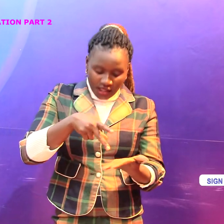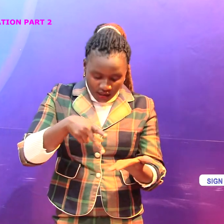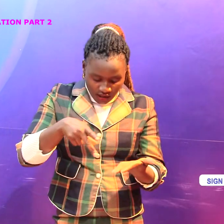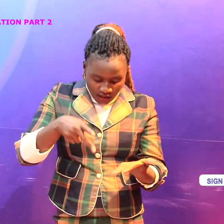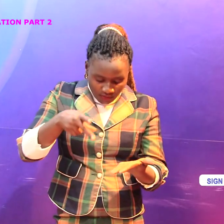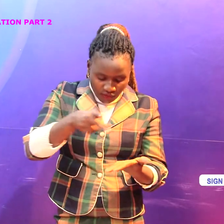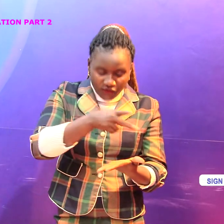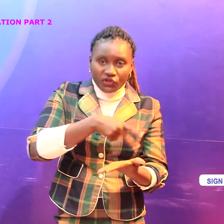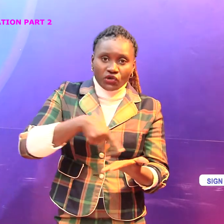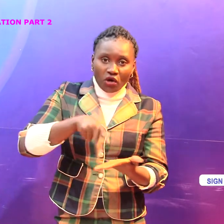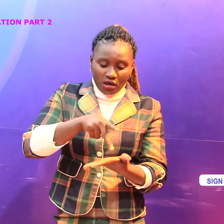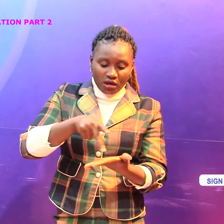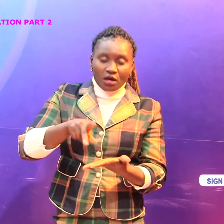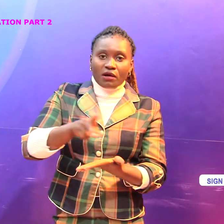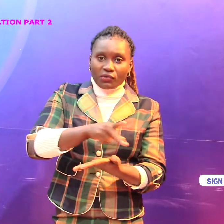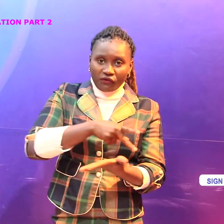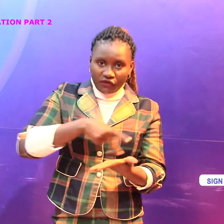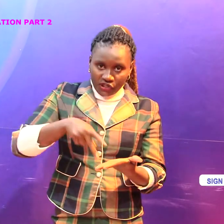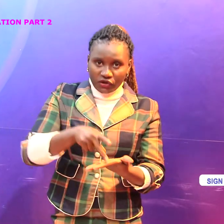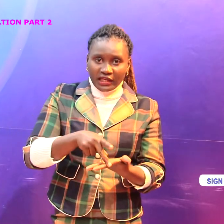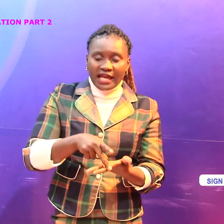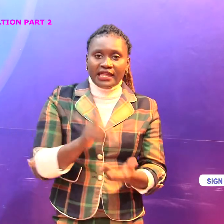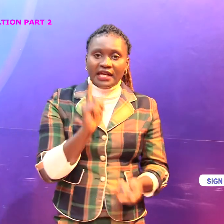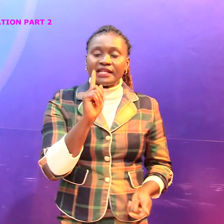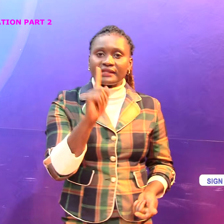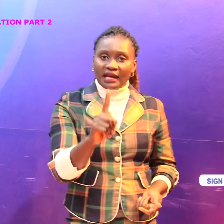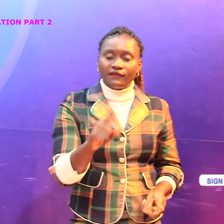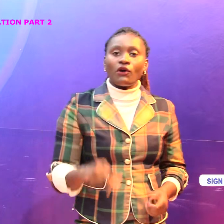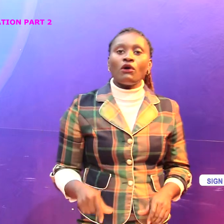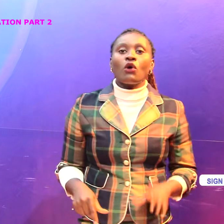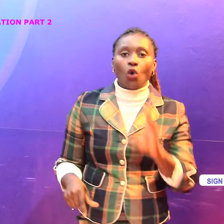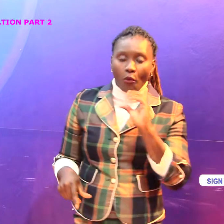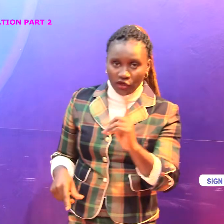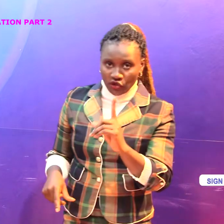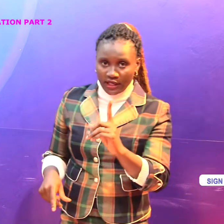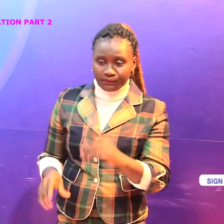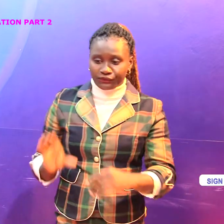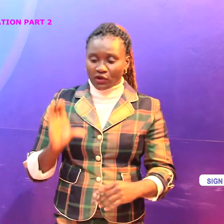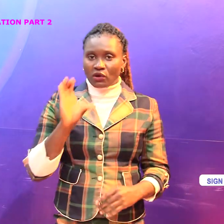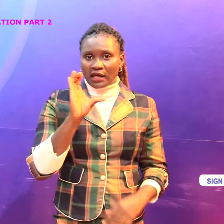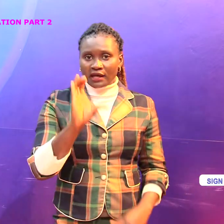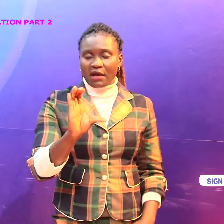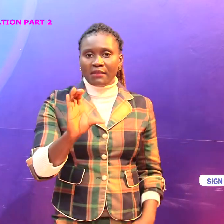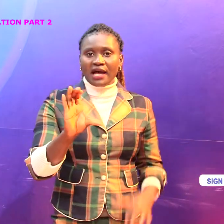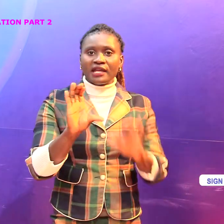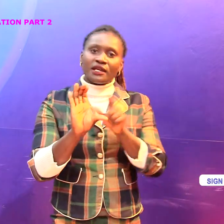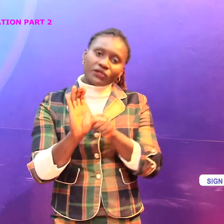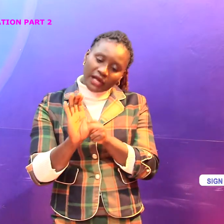Okay, provincial, and then the sign for commissioner. Remember,